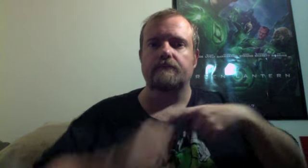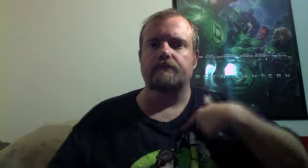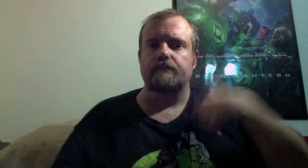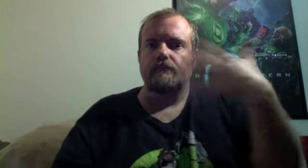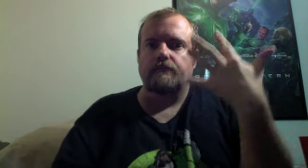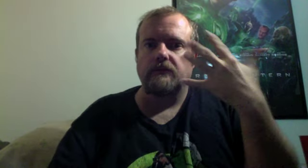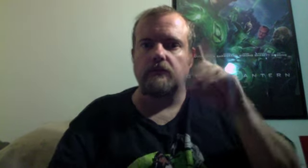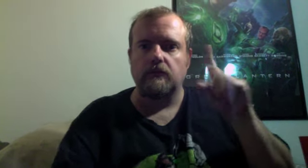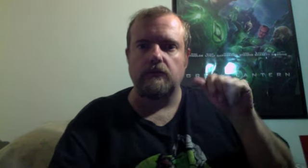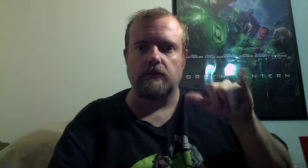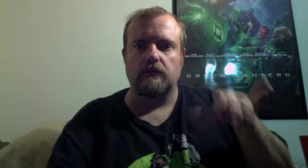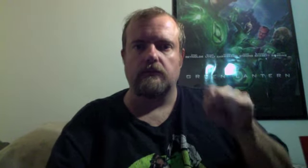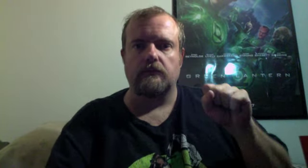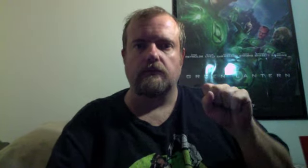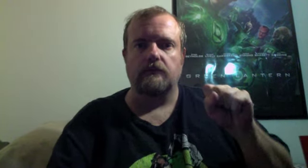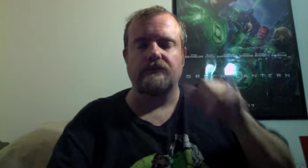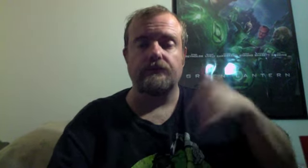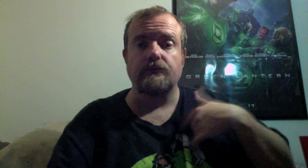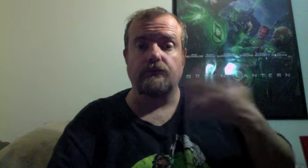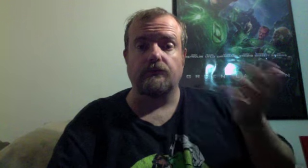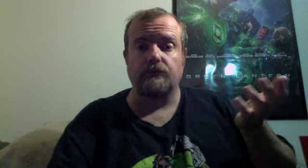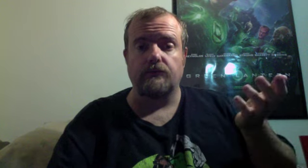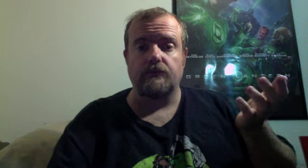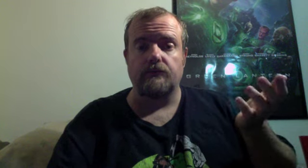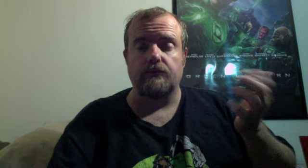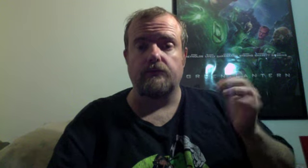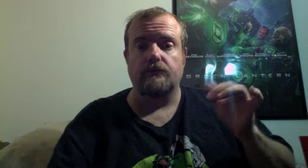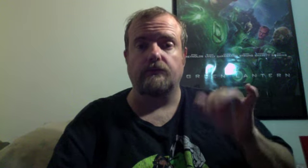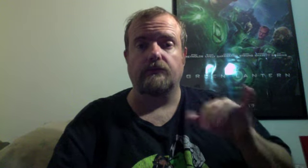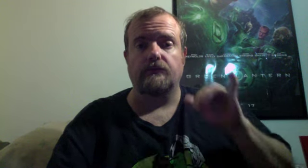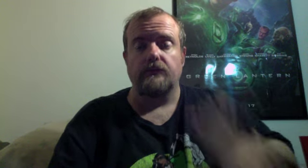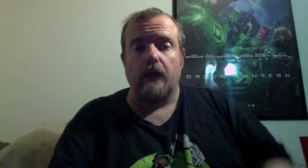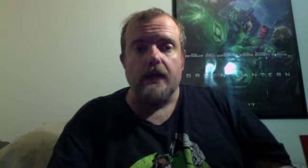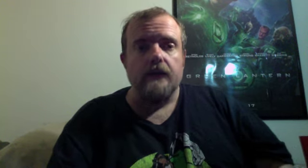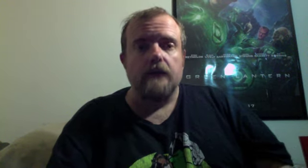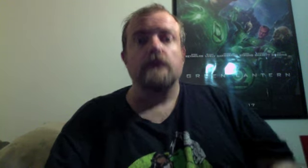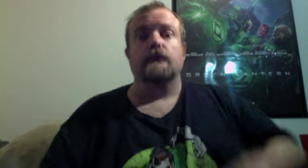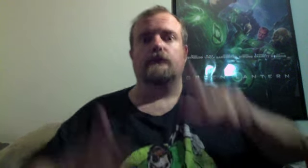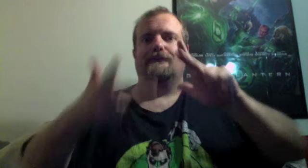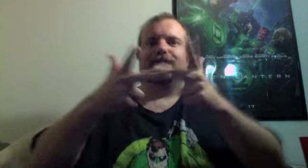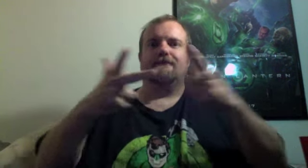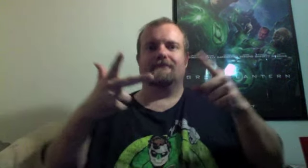bags of prunes a minute at this factory, so adding fiber to one's diet shouldn't be a problem.